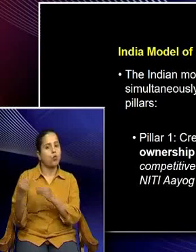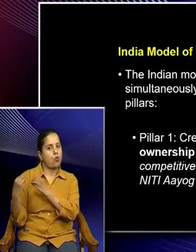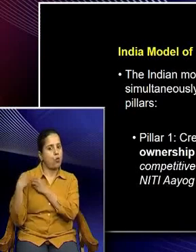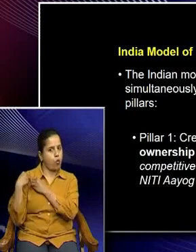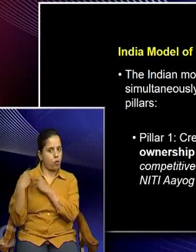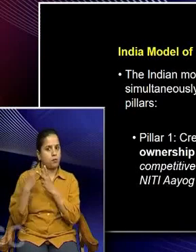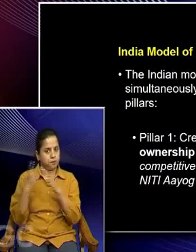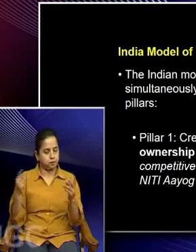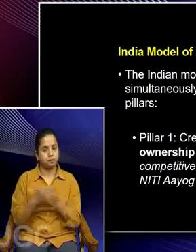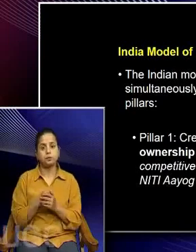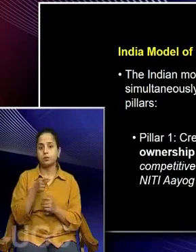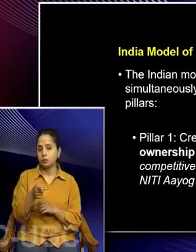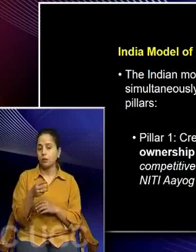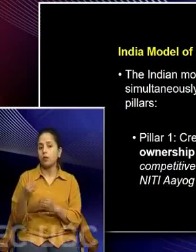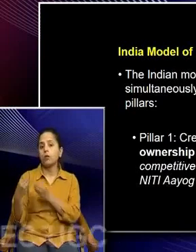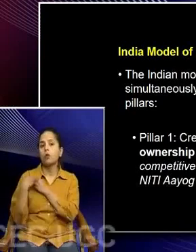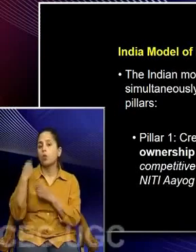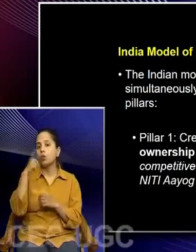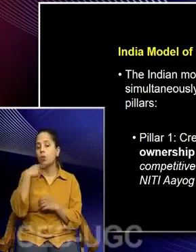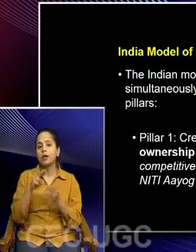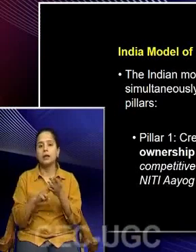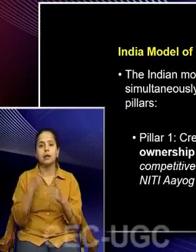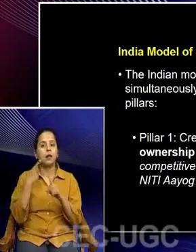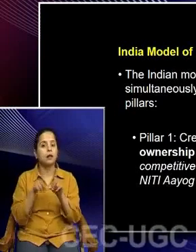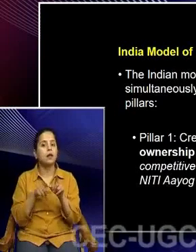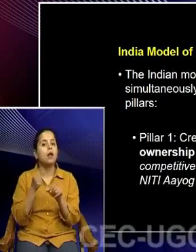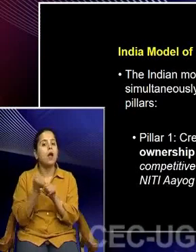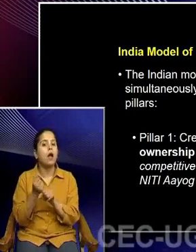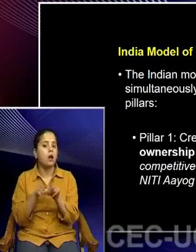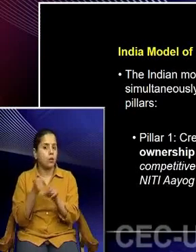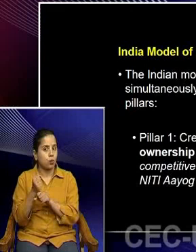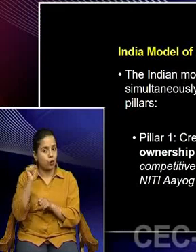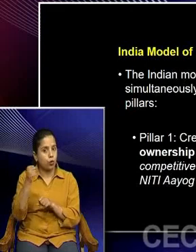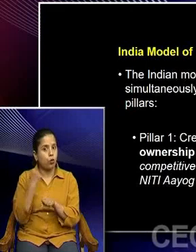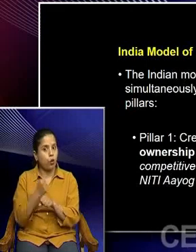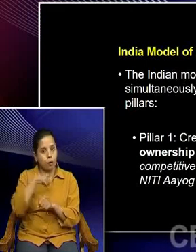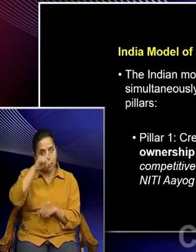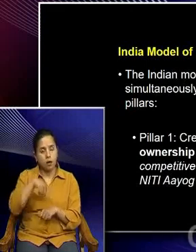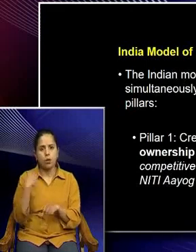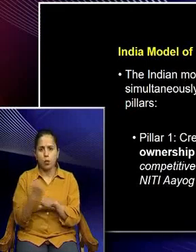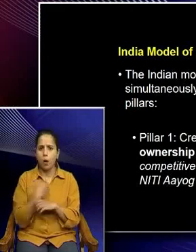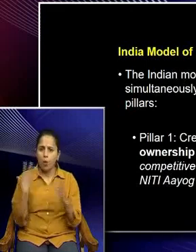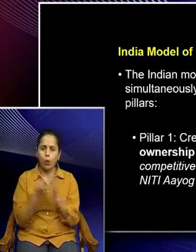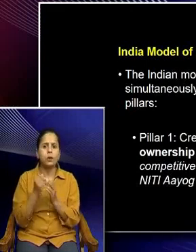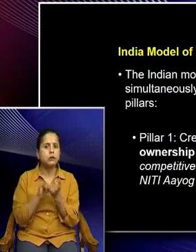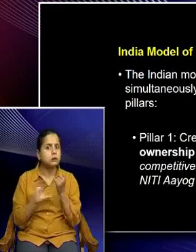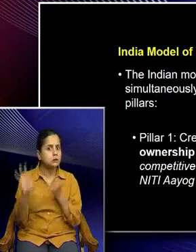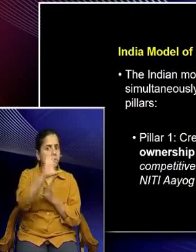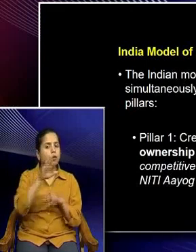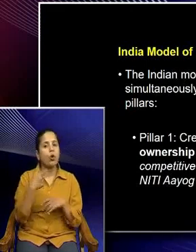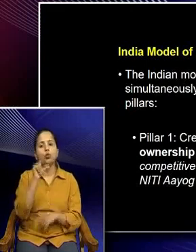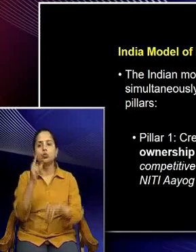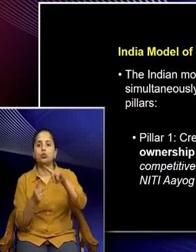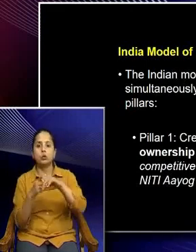means that it is the responsibility of the Niti Aayog government of India to work with all the states and the union